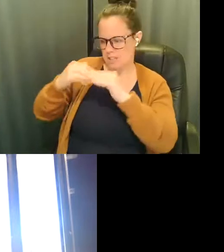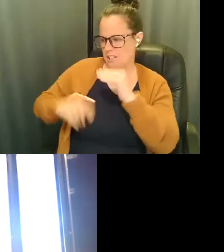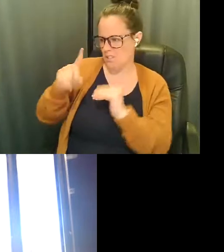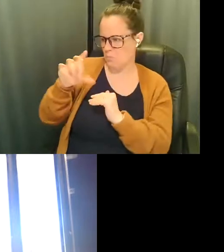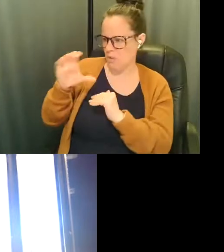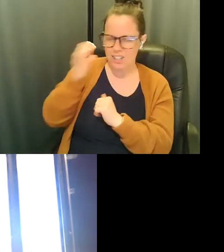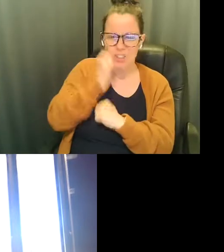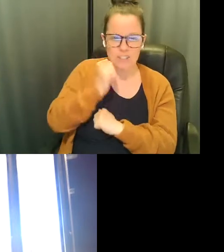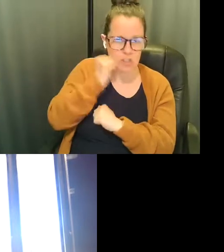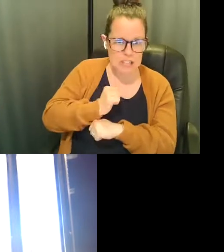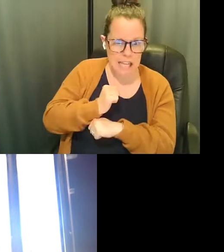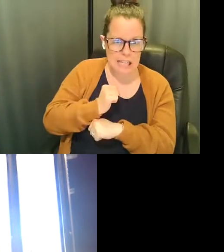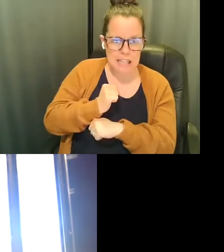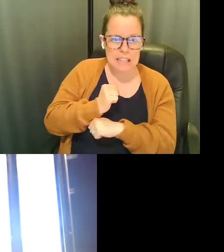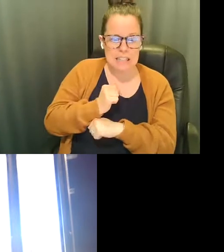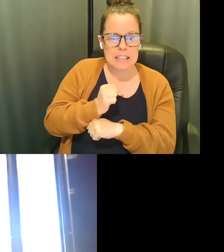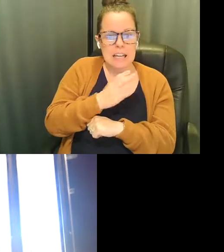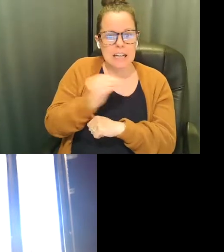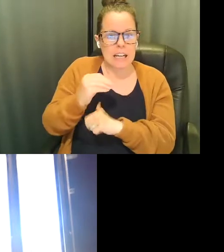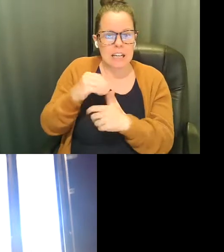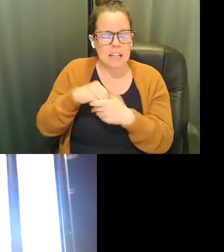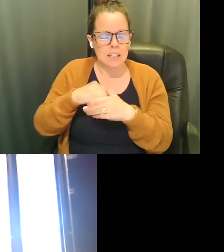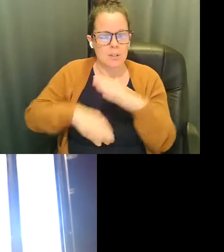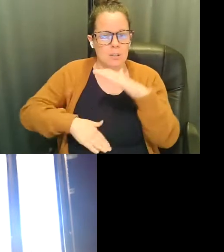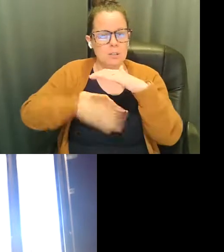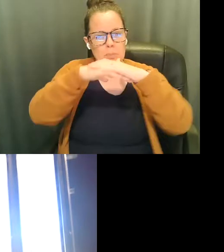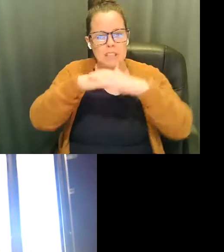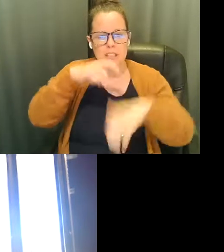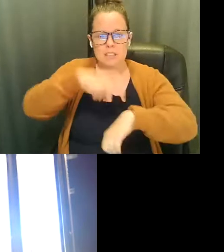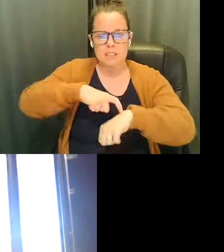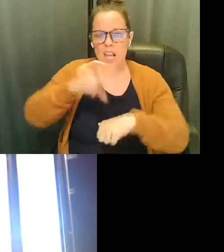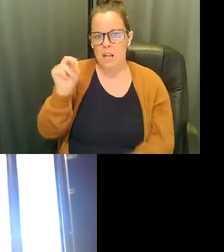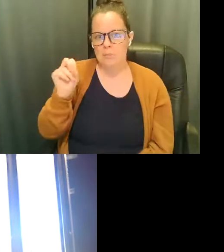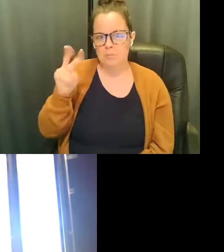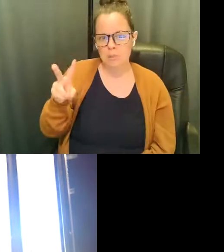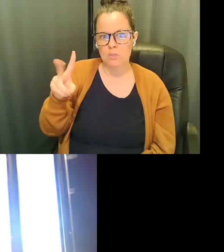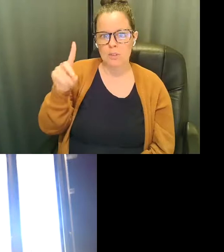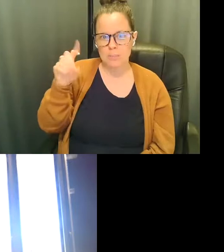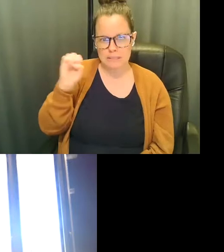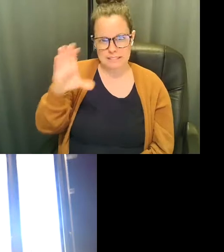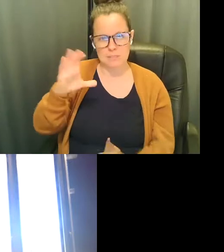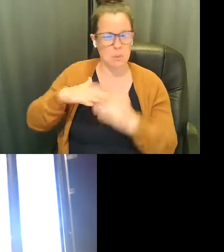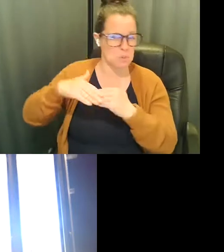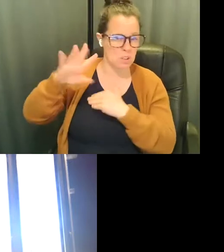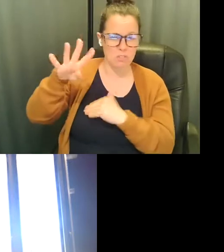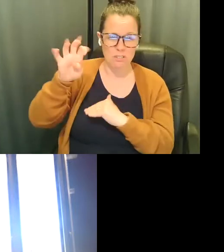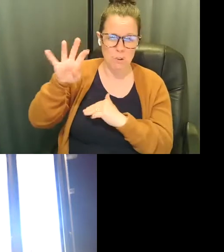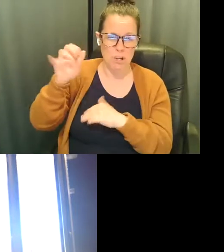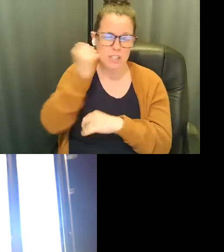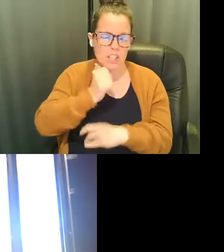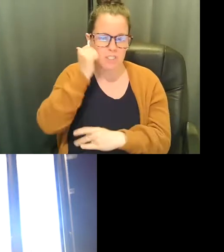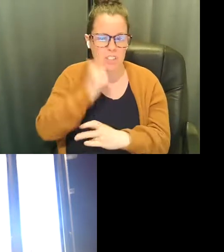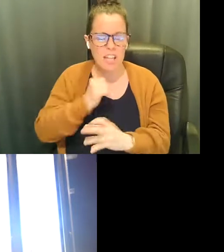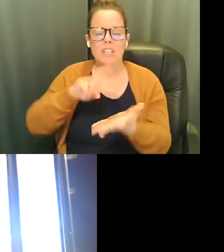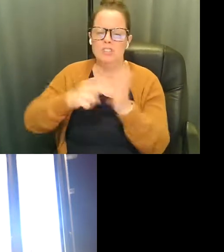day. And in our peak time in November and December, they were up over 400 a day. So it had